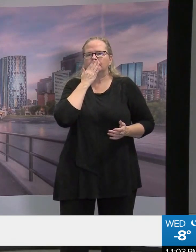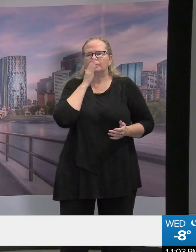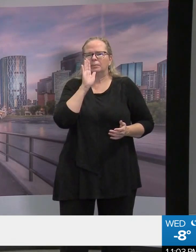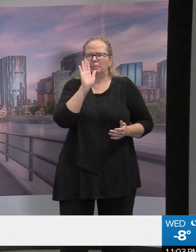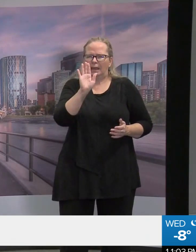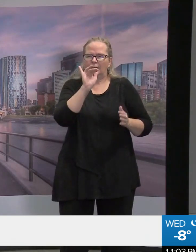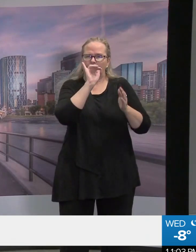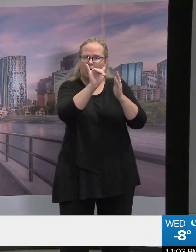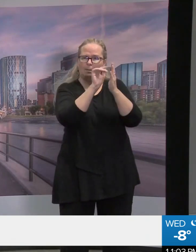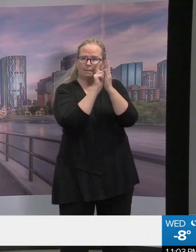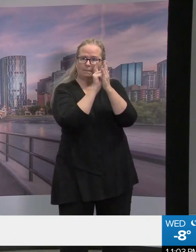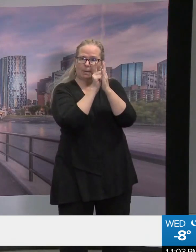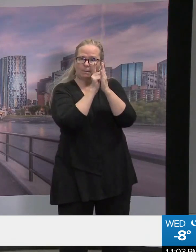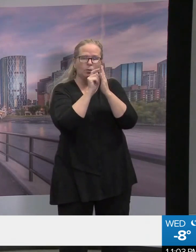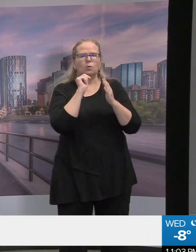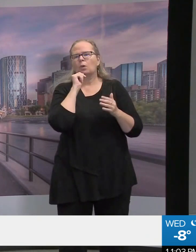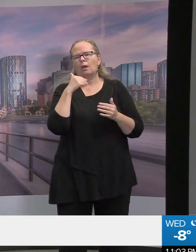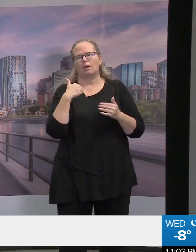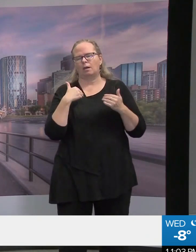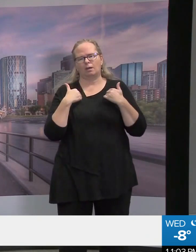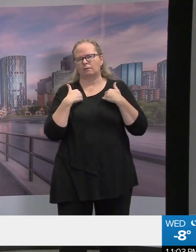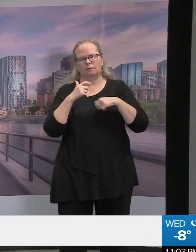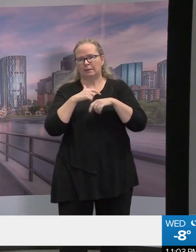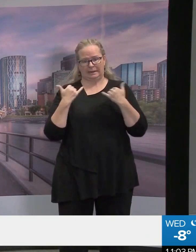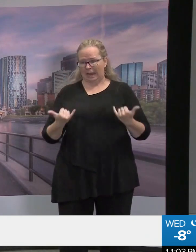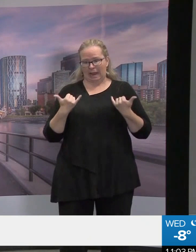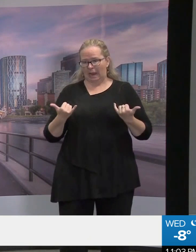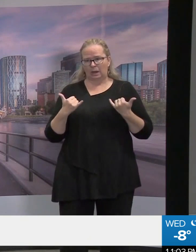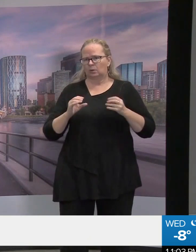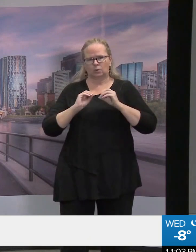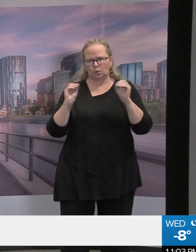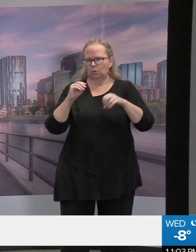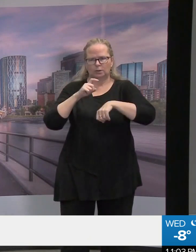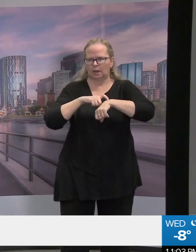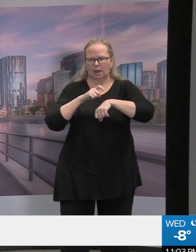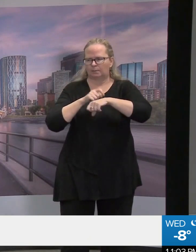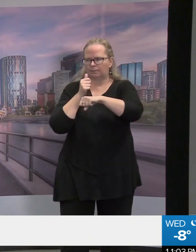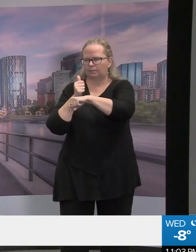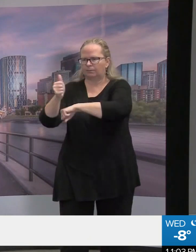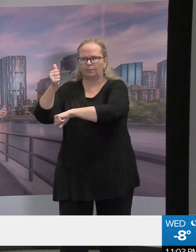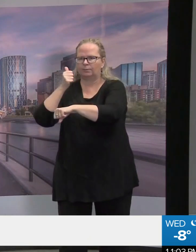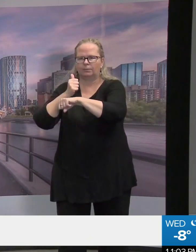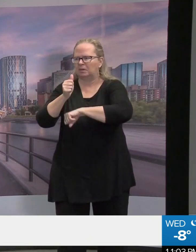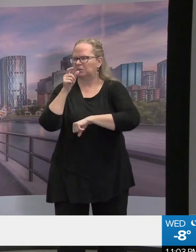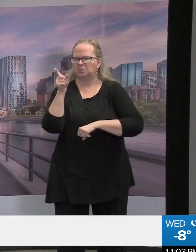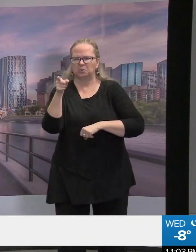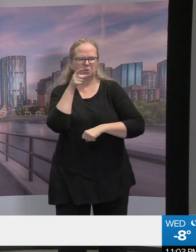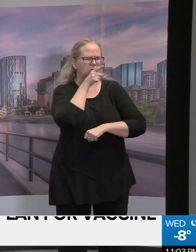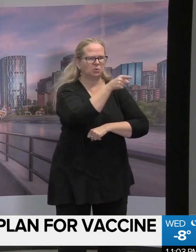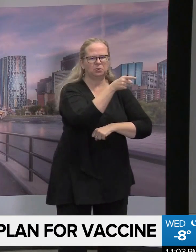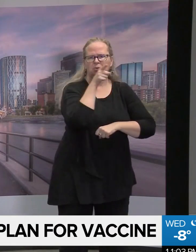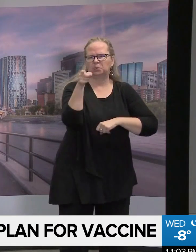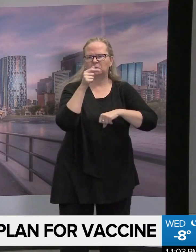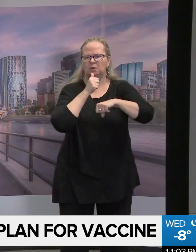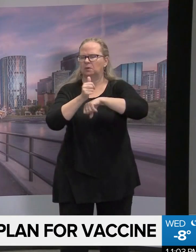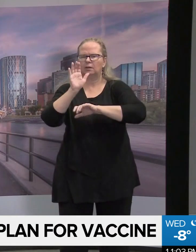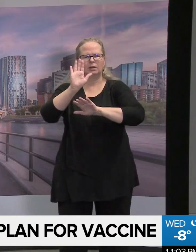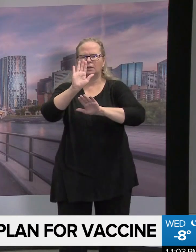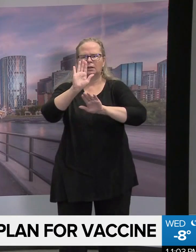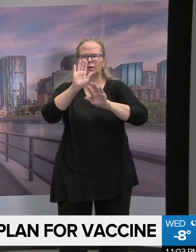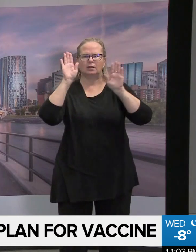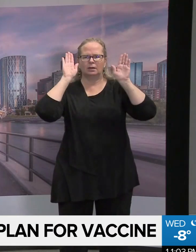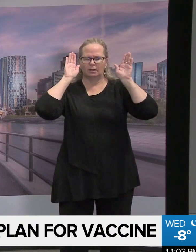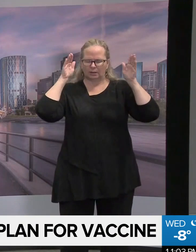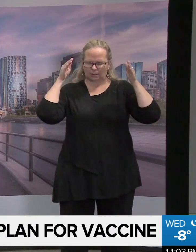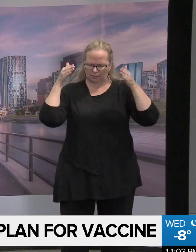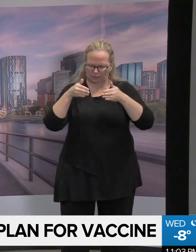for that kind of politics. We have to be focused, laser focused, on keeping people safe. There will be a lot of